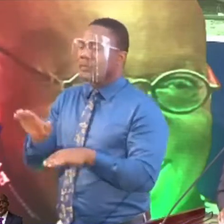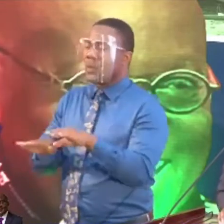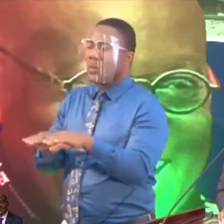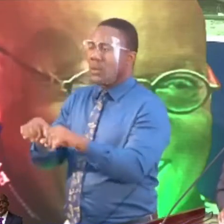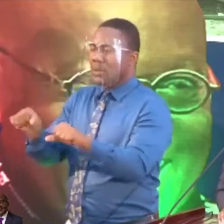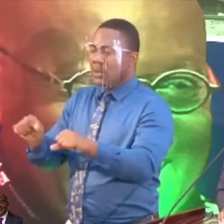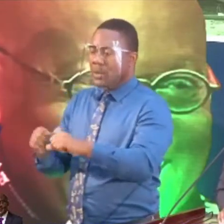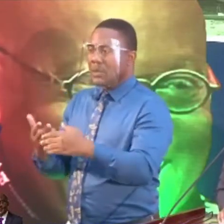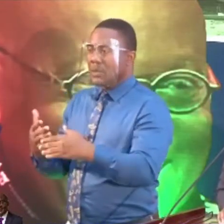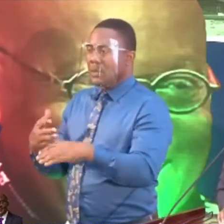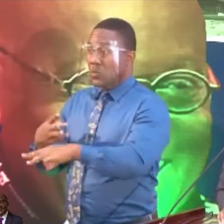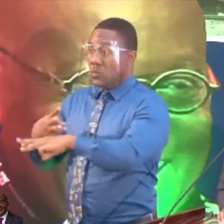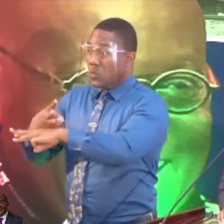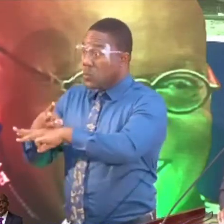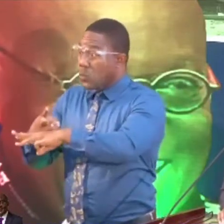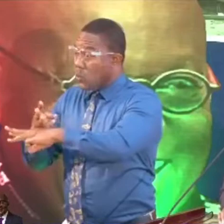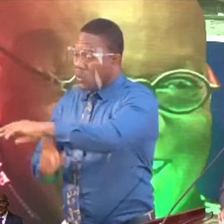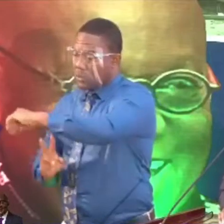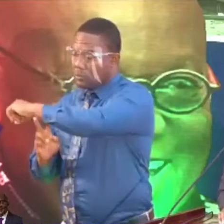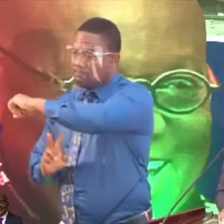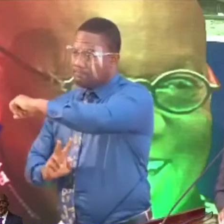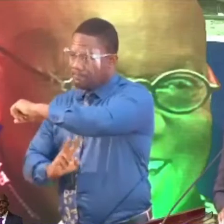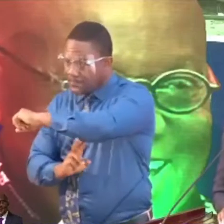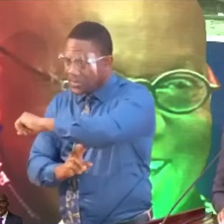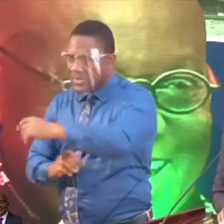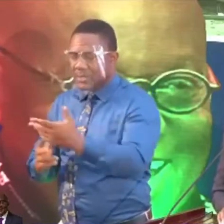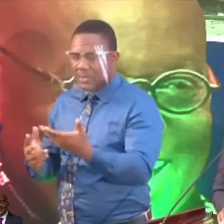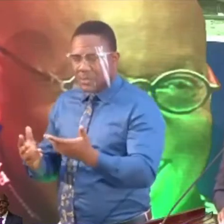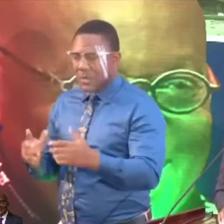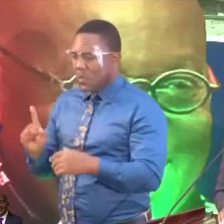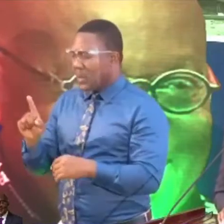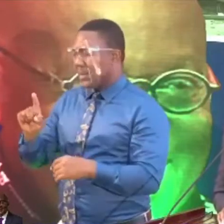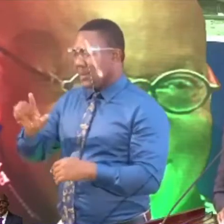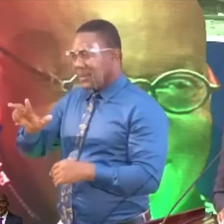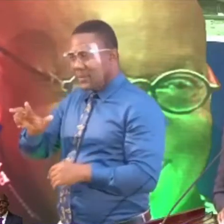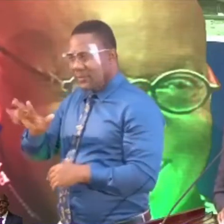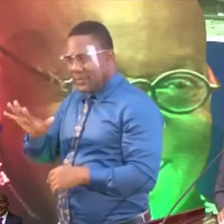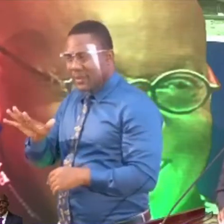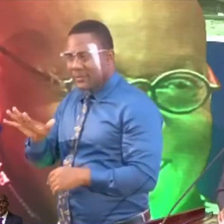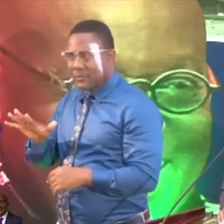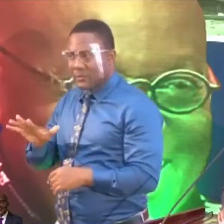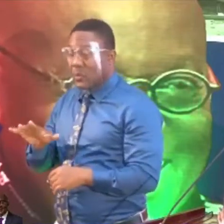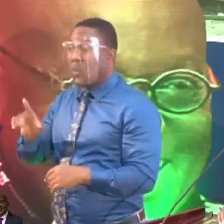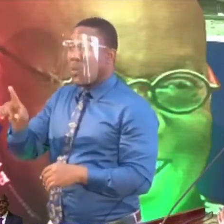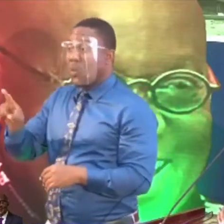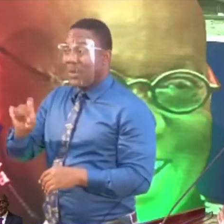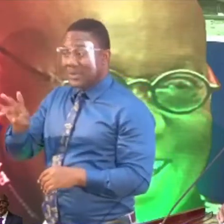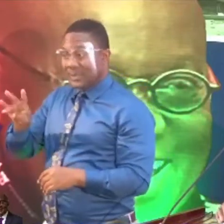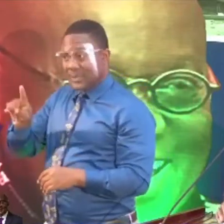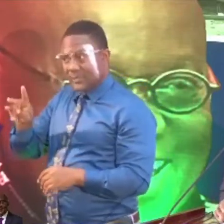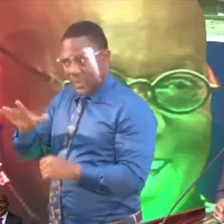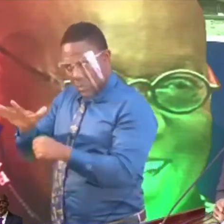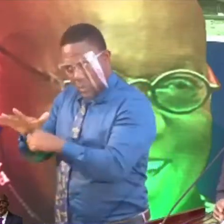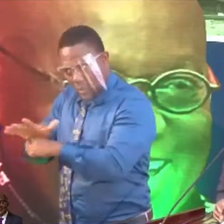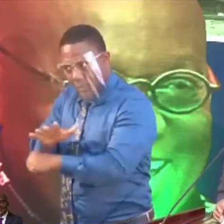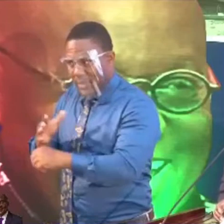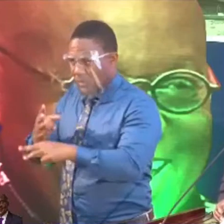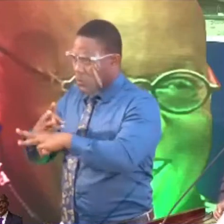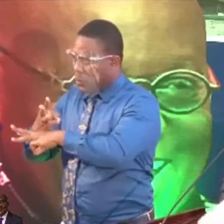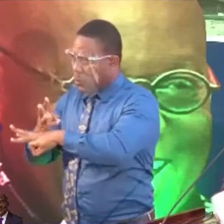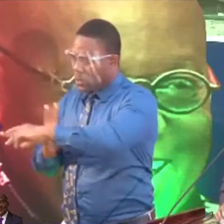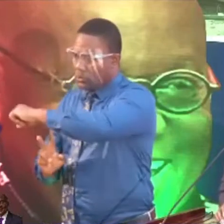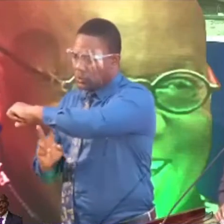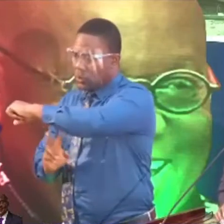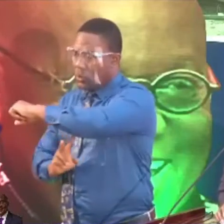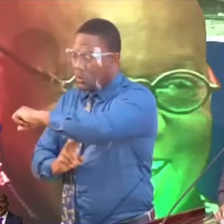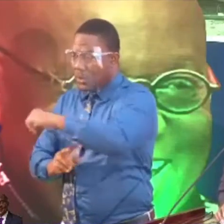135 are being constructed. We've completed 117 of footbridges. So